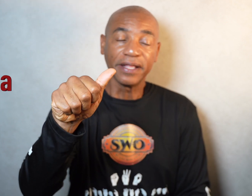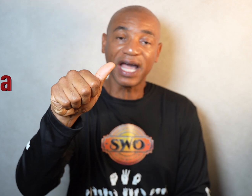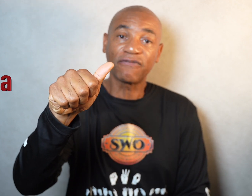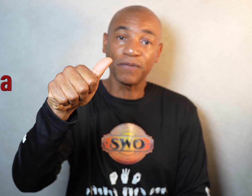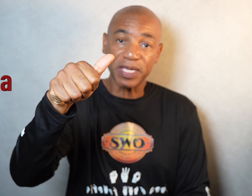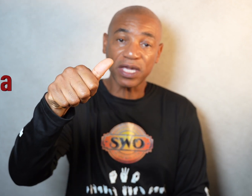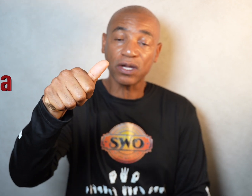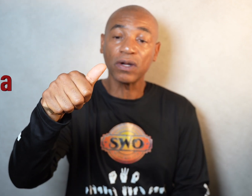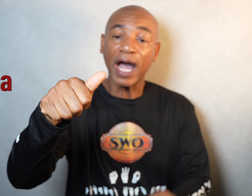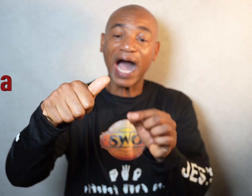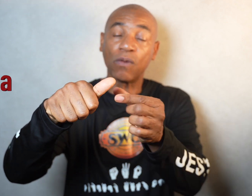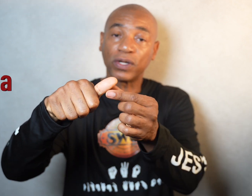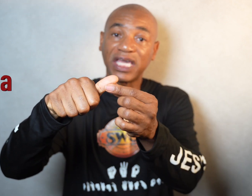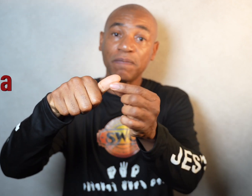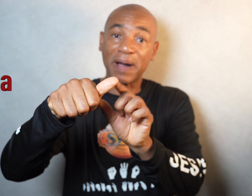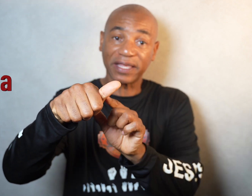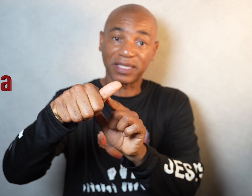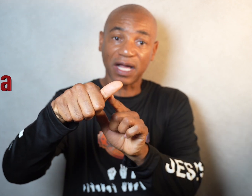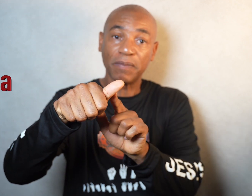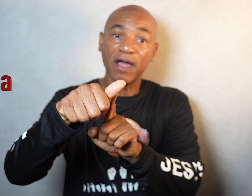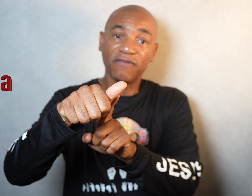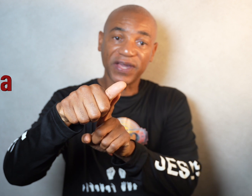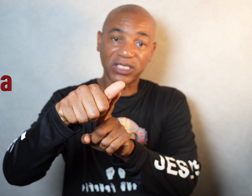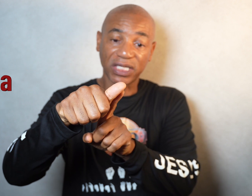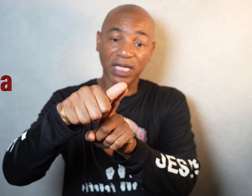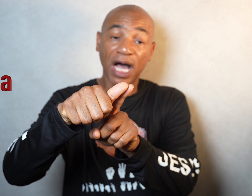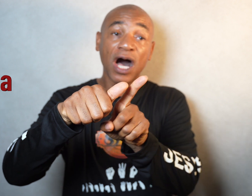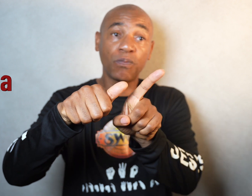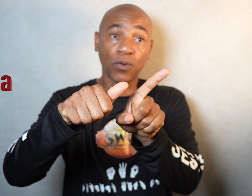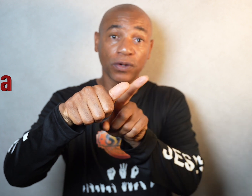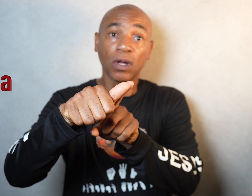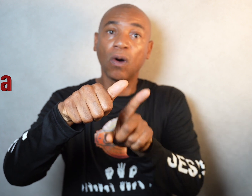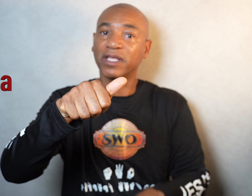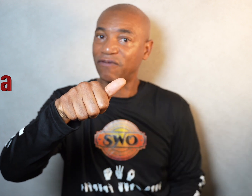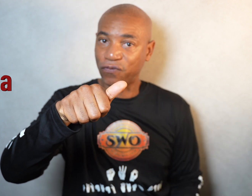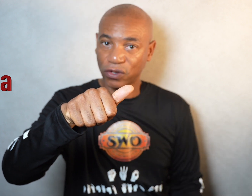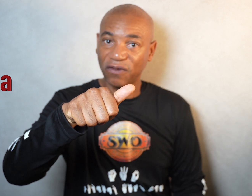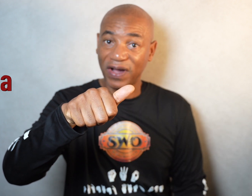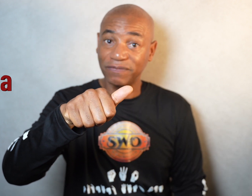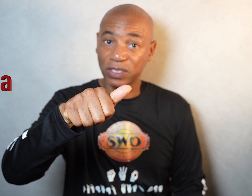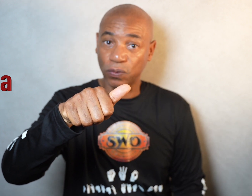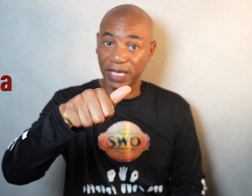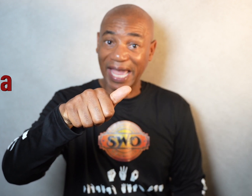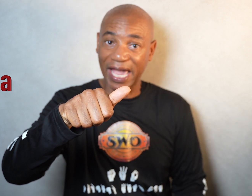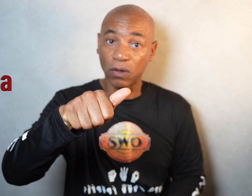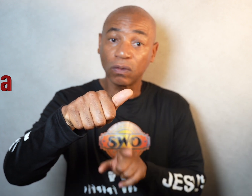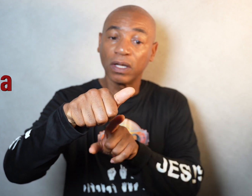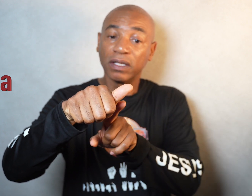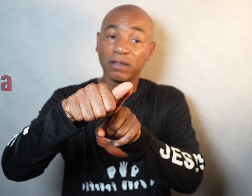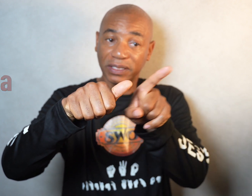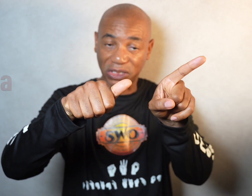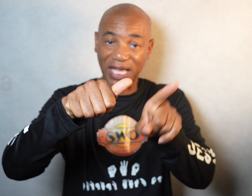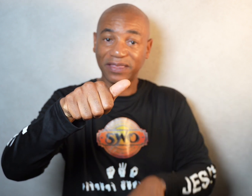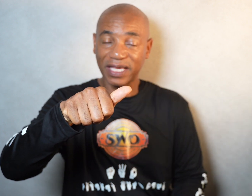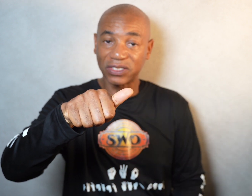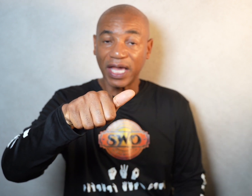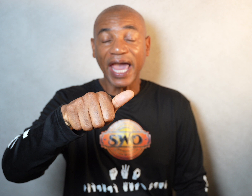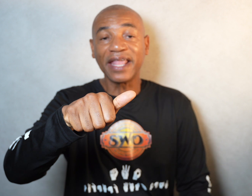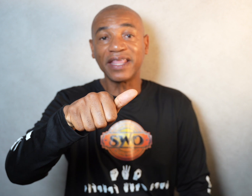Now from here, I will keep my thumb facing upward on a 45-degree angle, just like this, and then